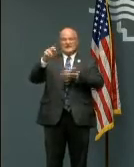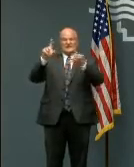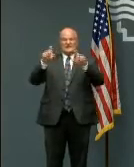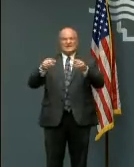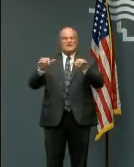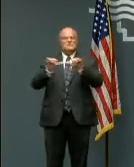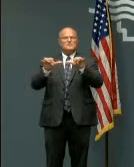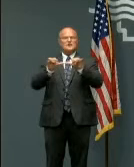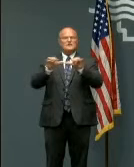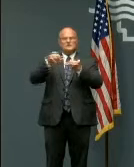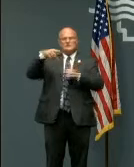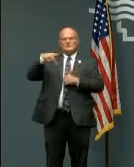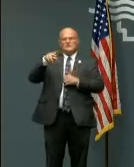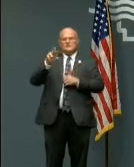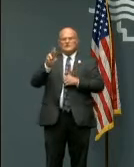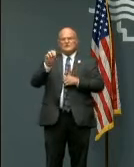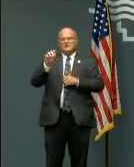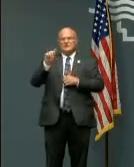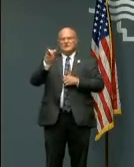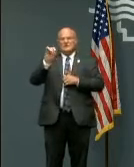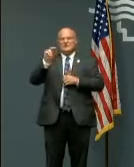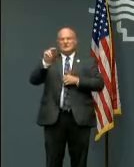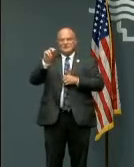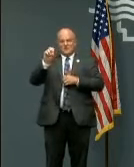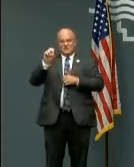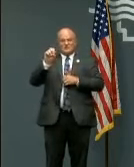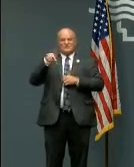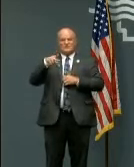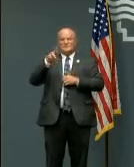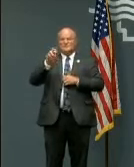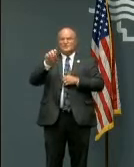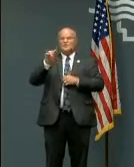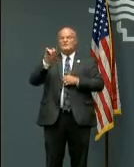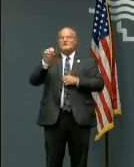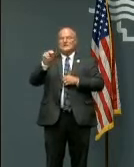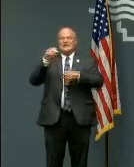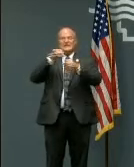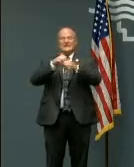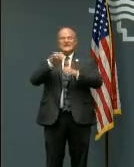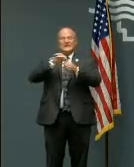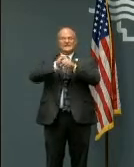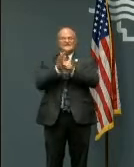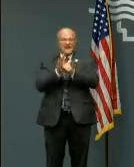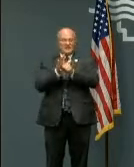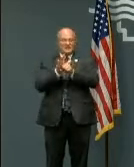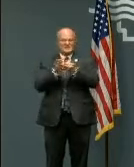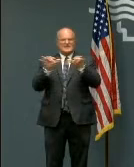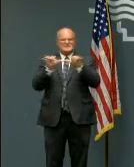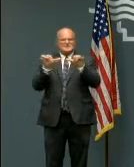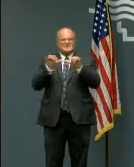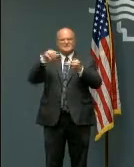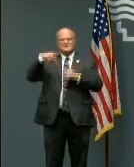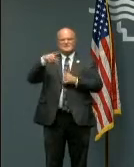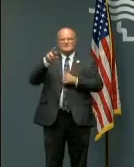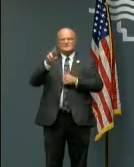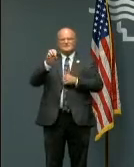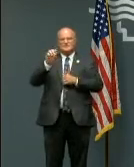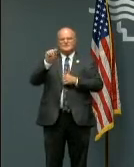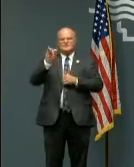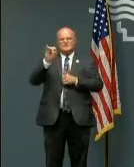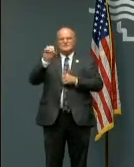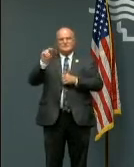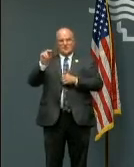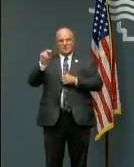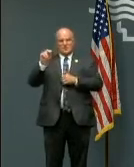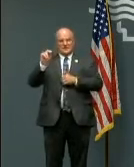measures the protein in the virus. In COVID-19, it measures the protein, and it's